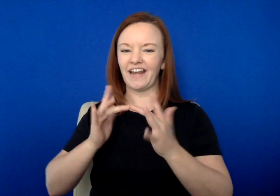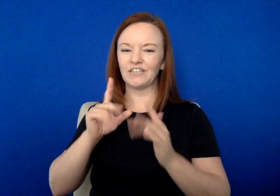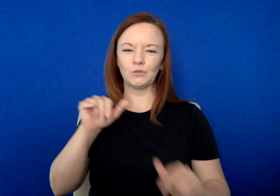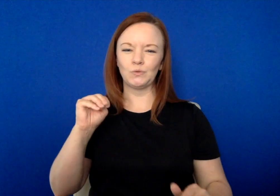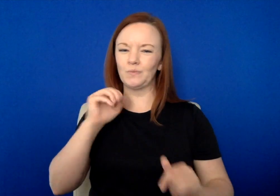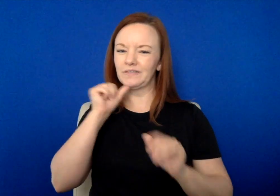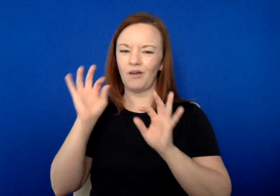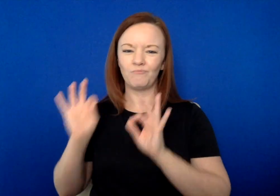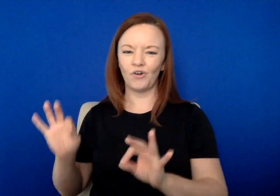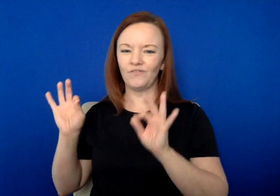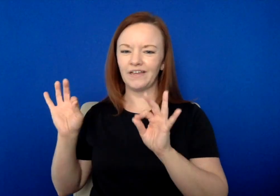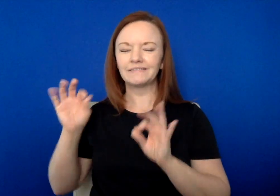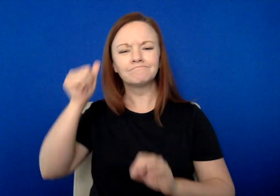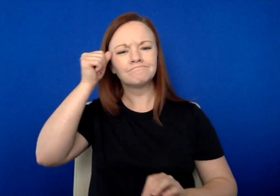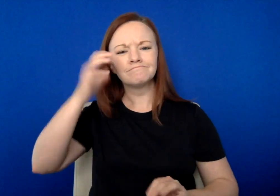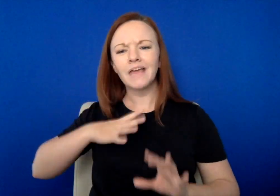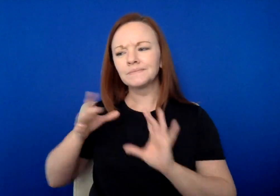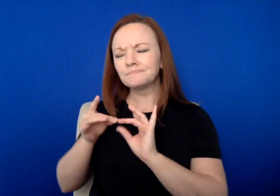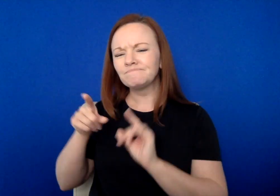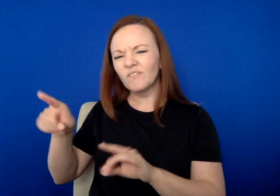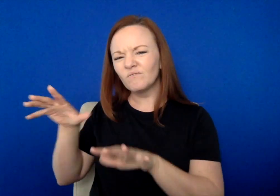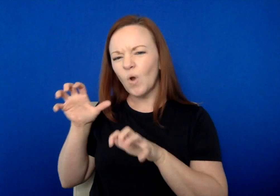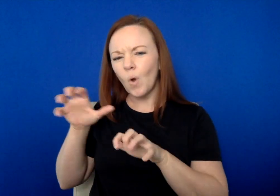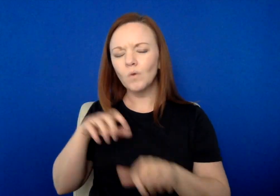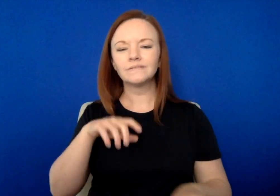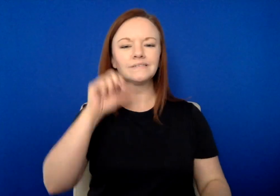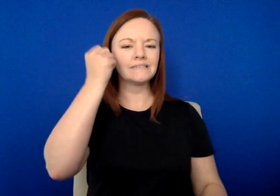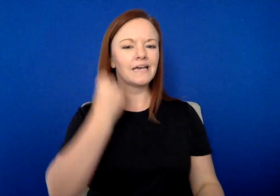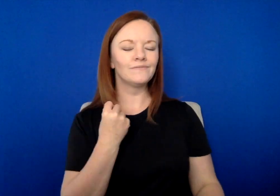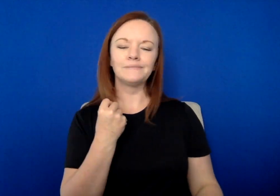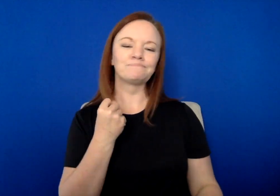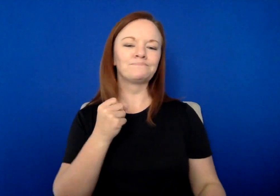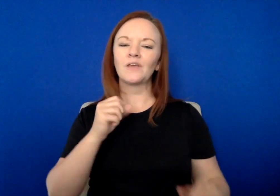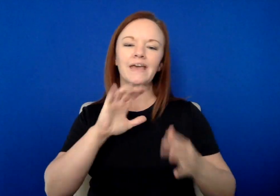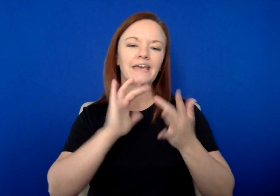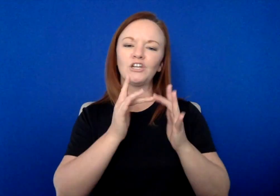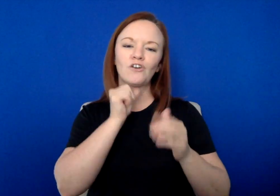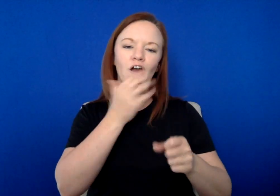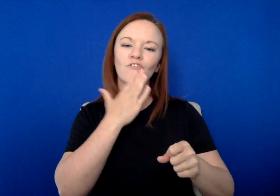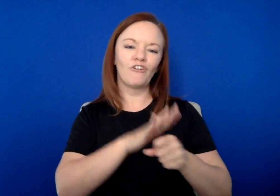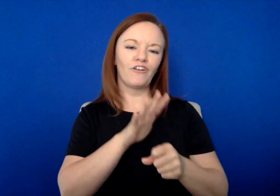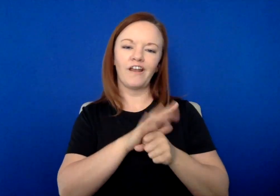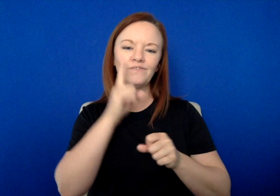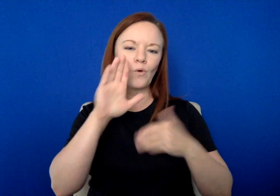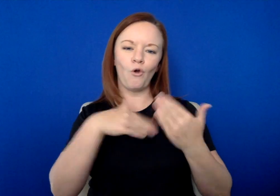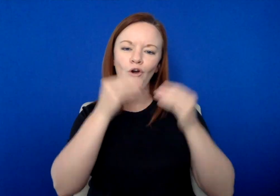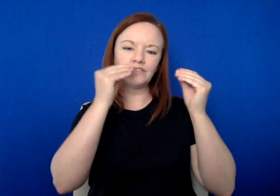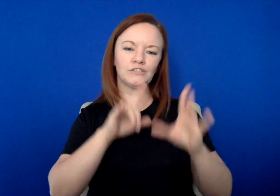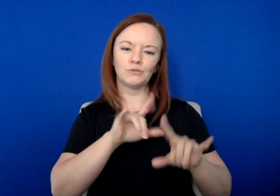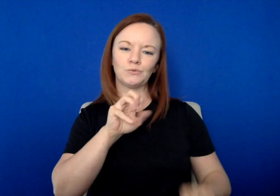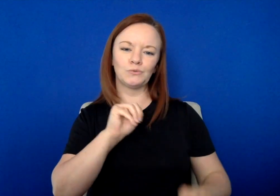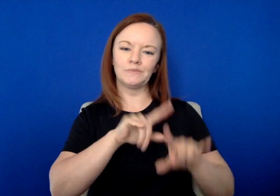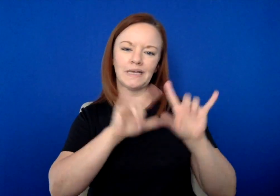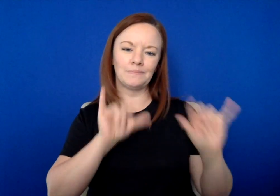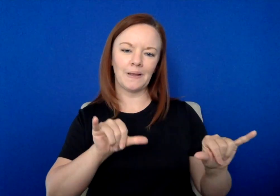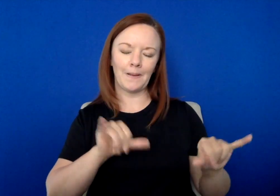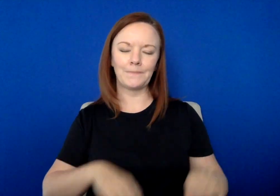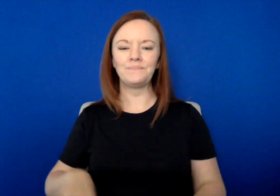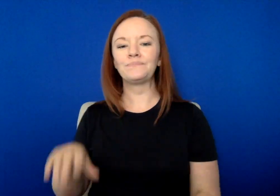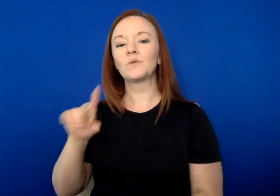our internet is set up to handle all of the teachers on Zoom at the same time. Yeah. Amelie's mom, Laura Morales, says something is clicking for her